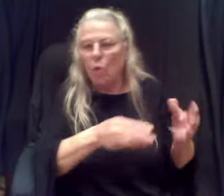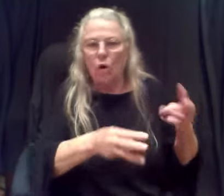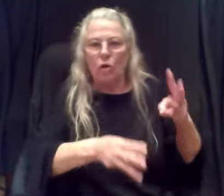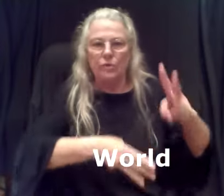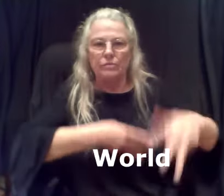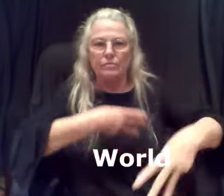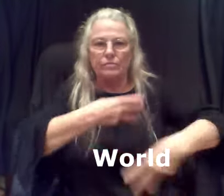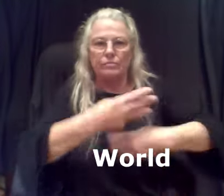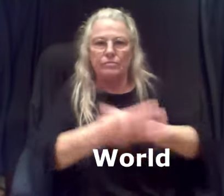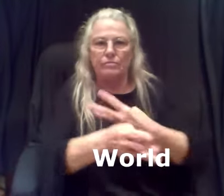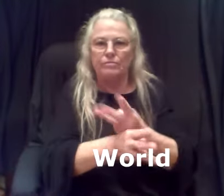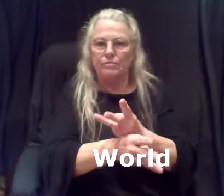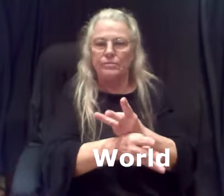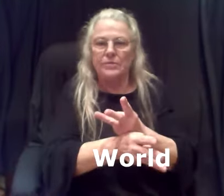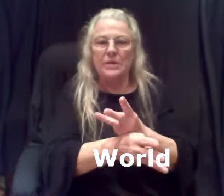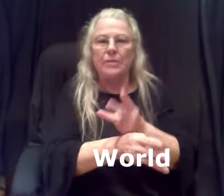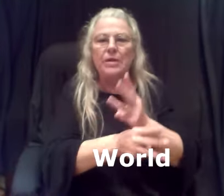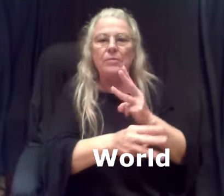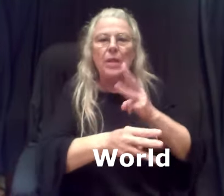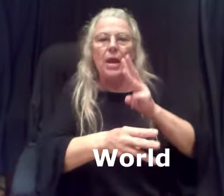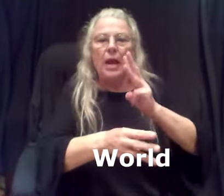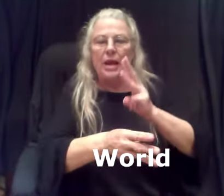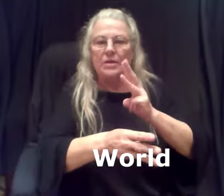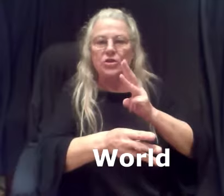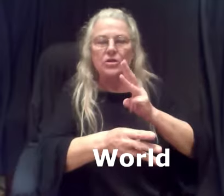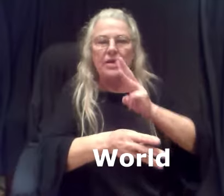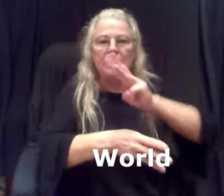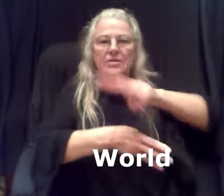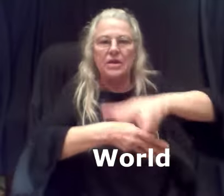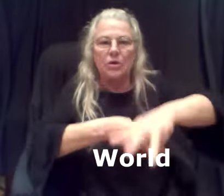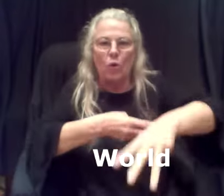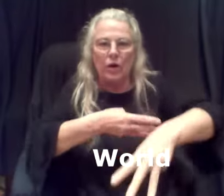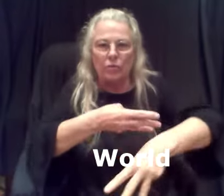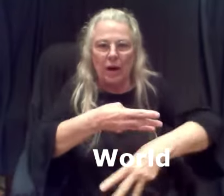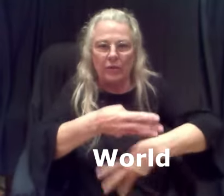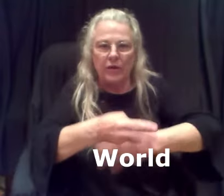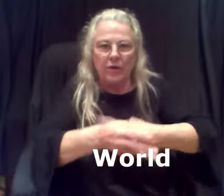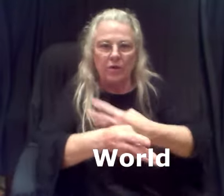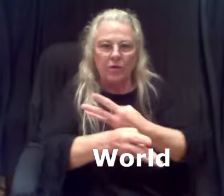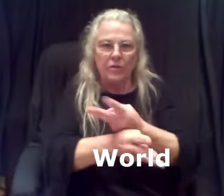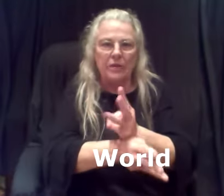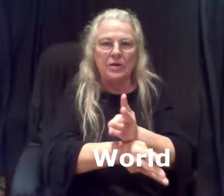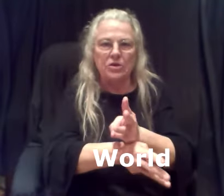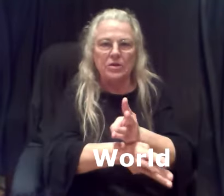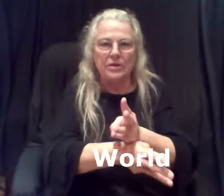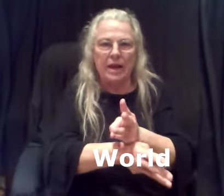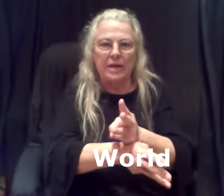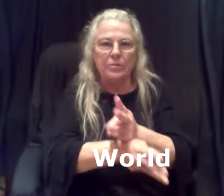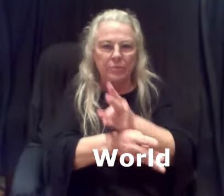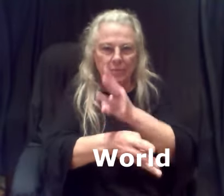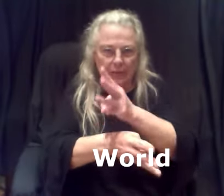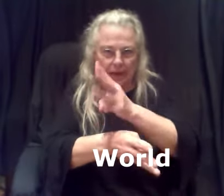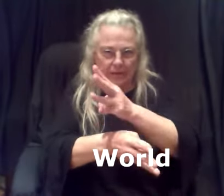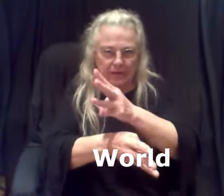World. W. And it's just like the sun going around the earth and then just land the dominant